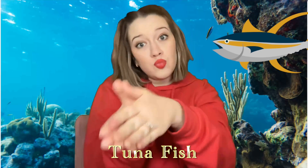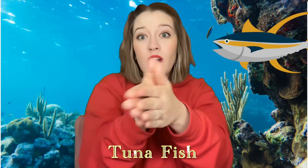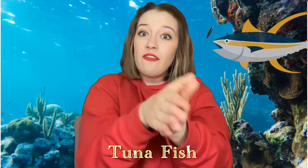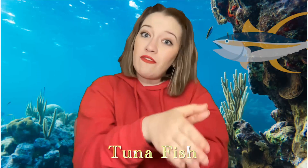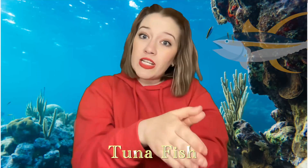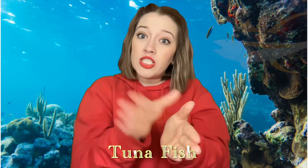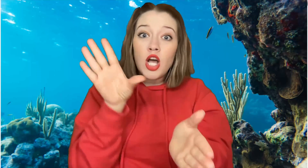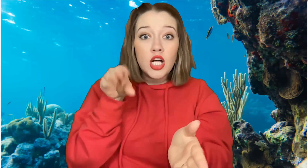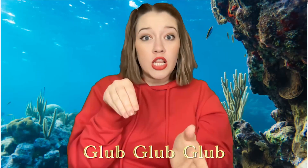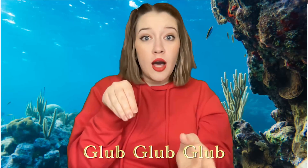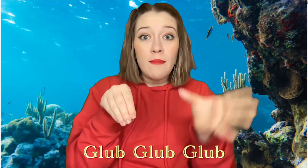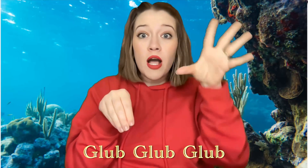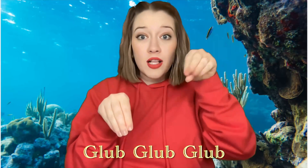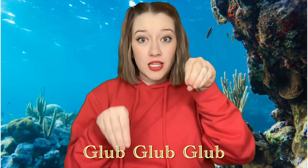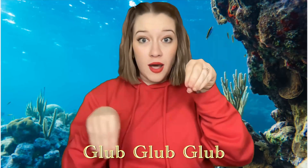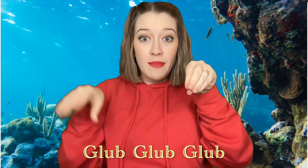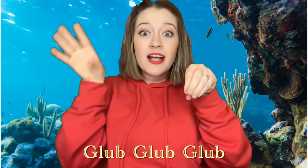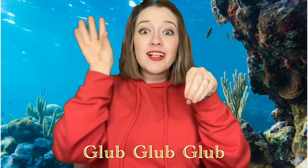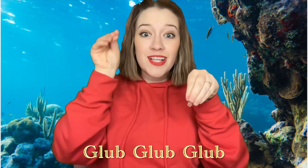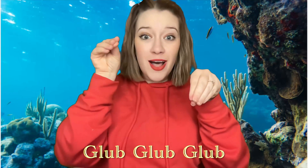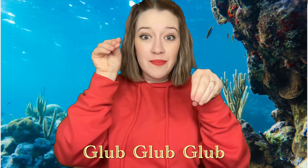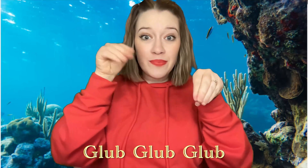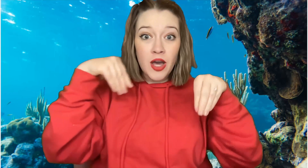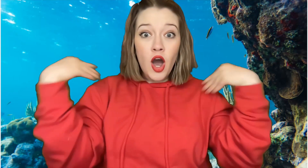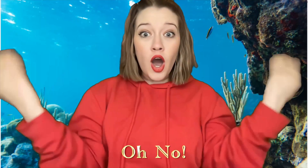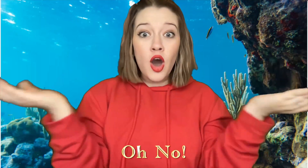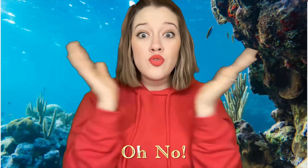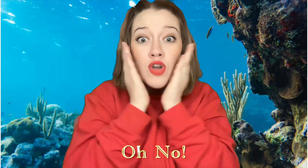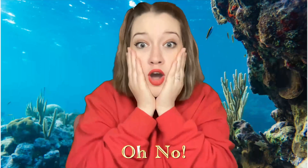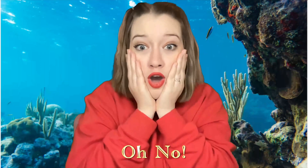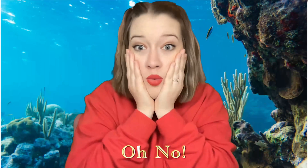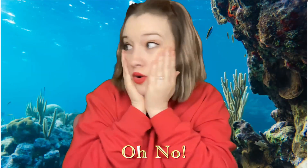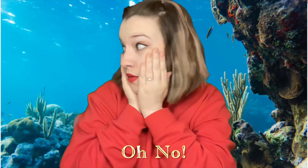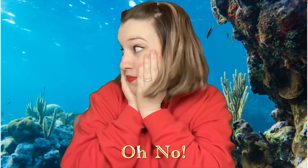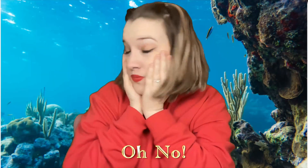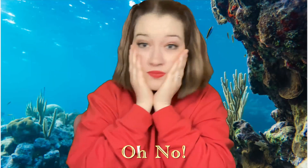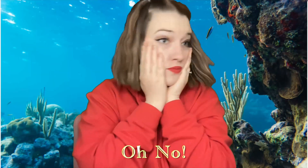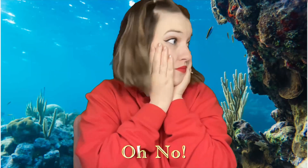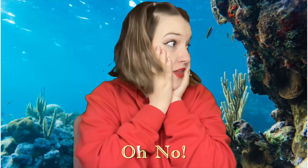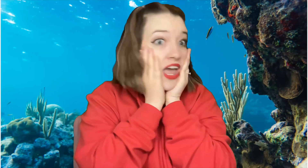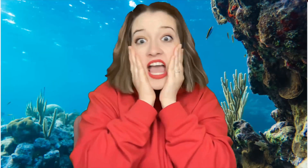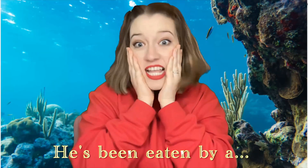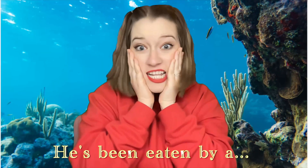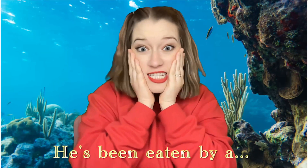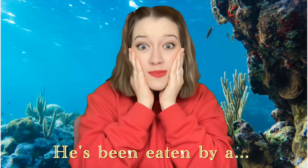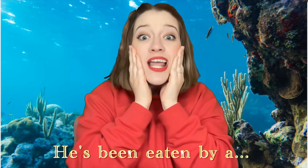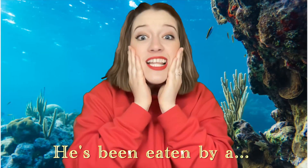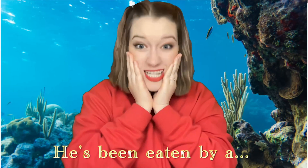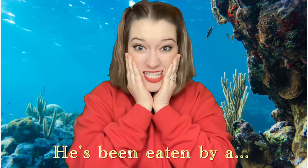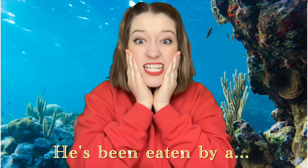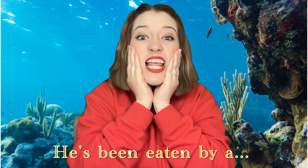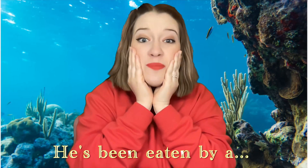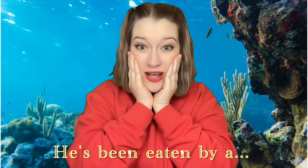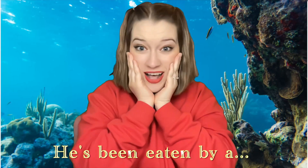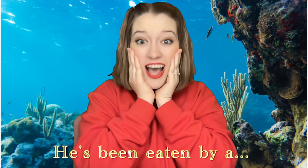fish, glub, glub, glub. Oh, no. He's been eaten by